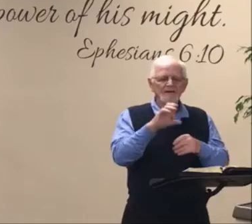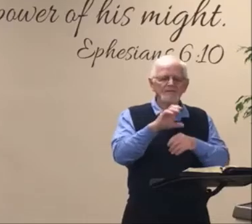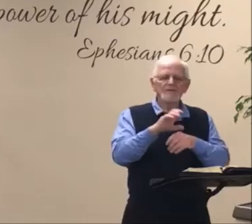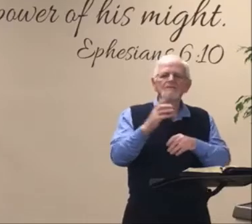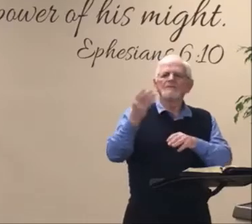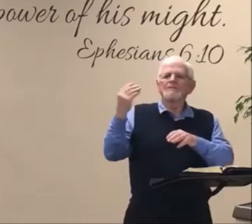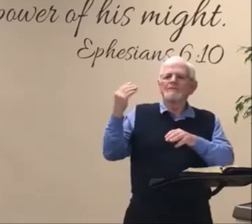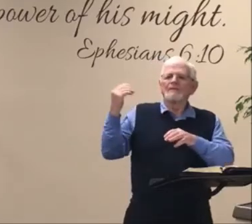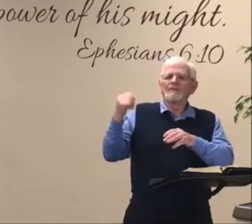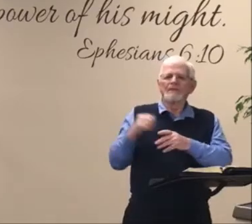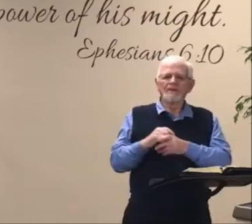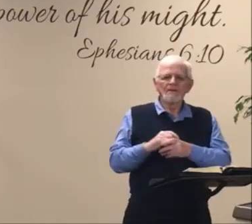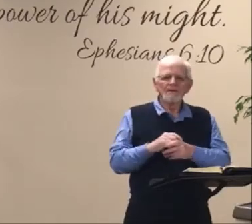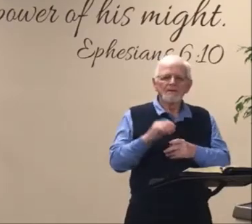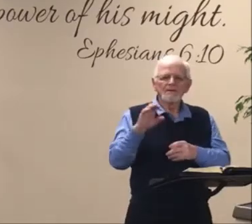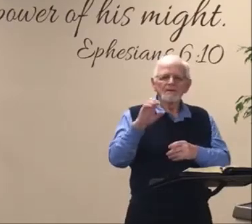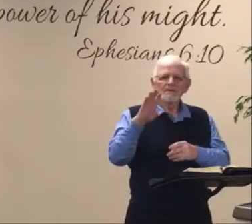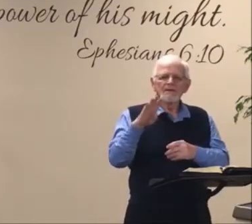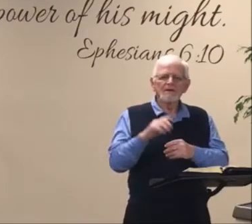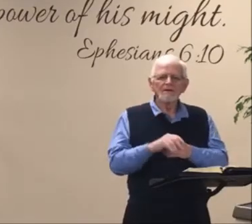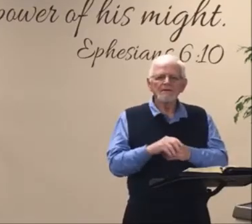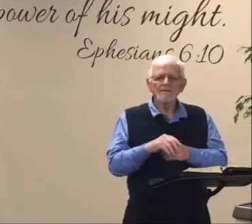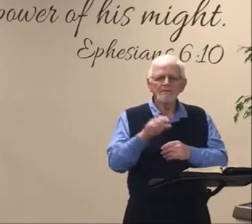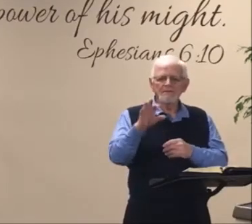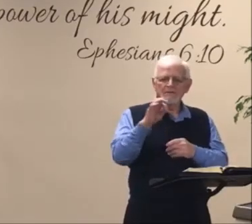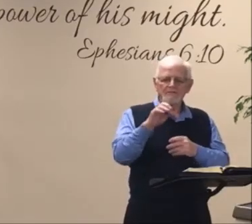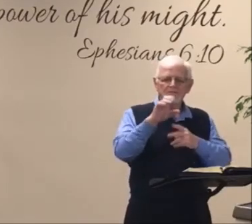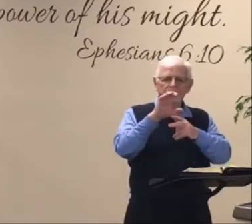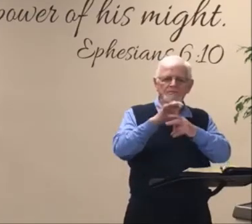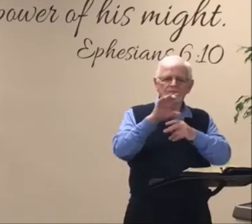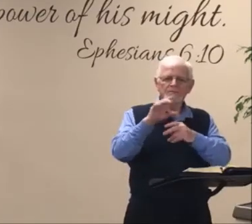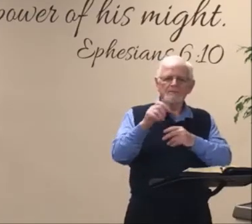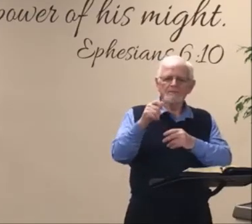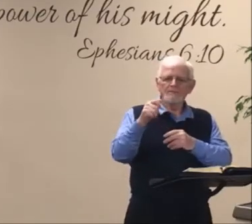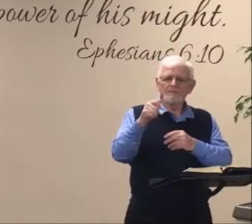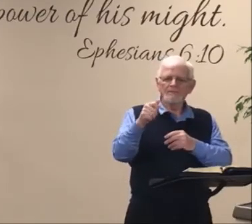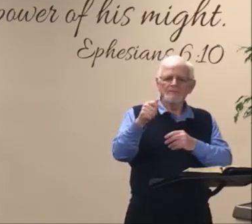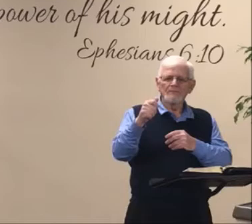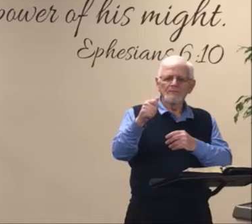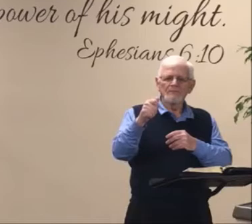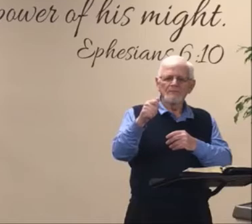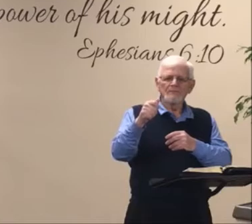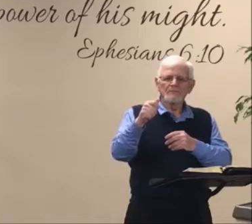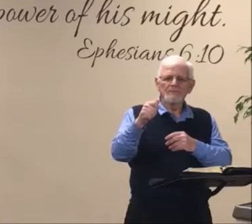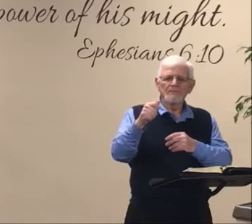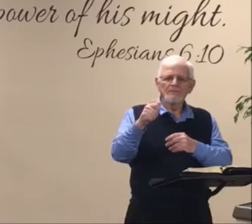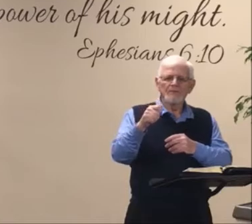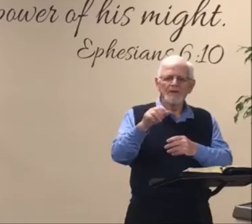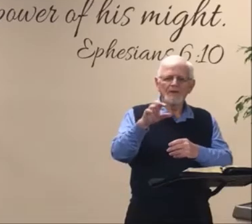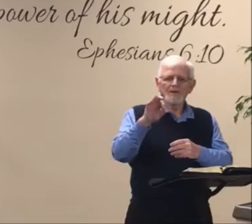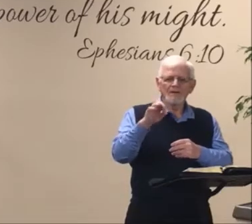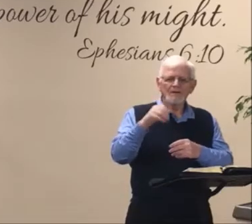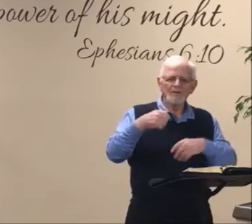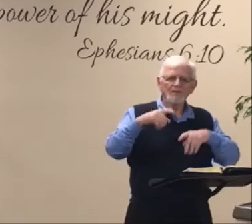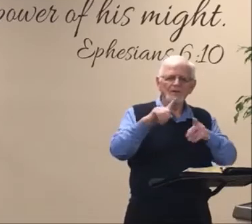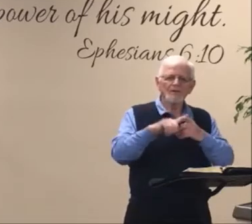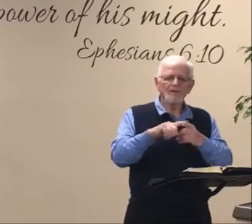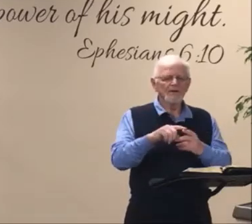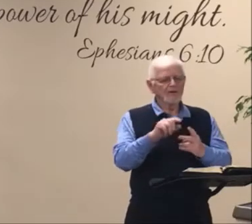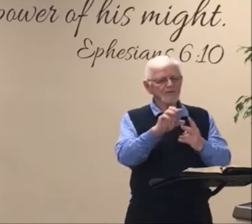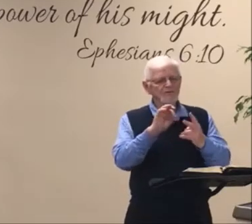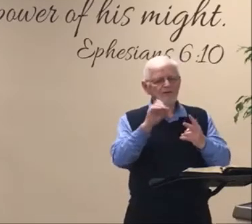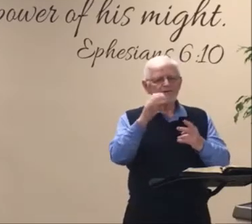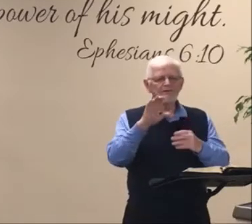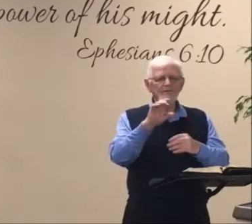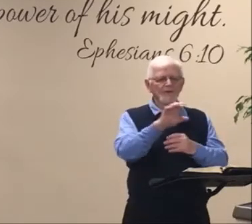speak, but Jacob's the kind of guy, he probably picks the church of his choice. Have you ever heard that saying? You got to pick the, go to the church of your choice. Have you ever